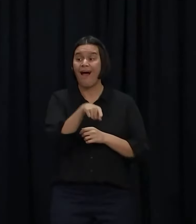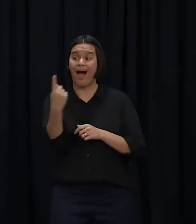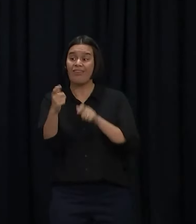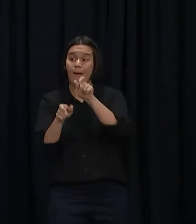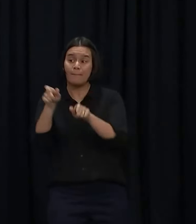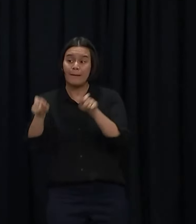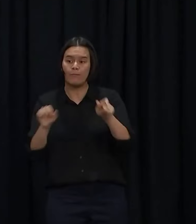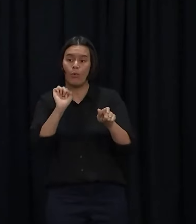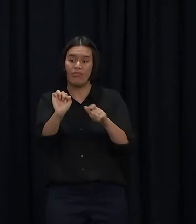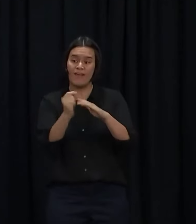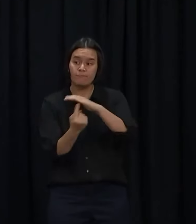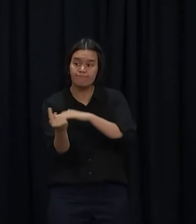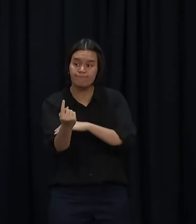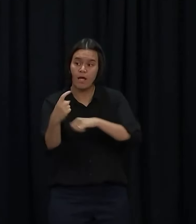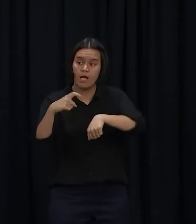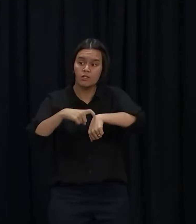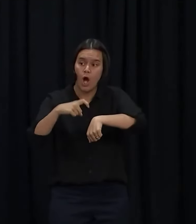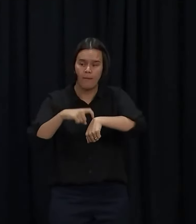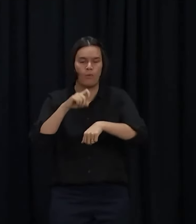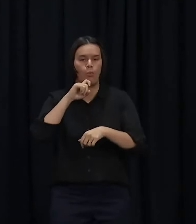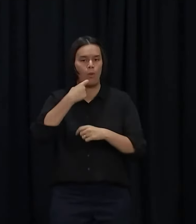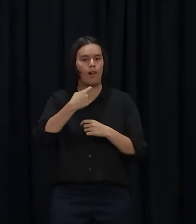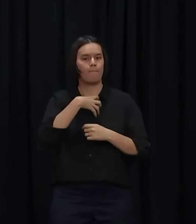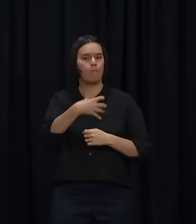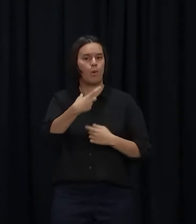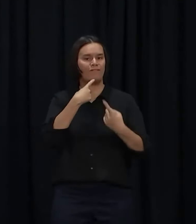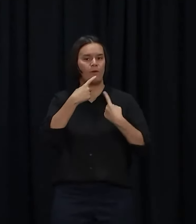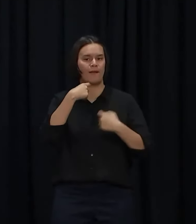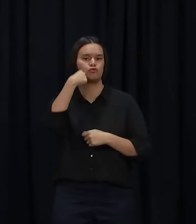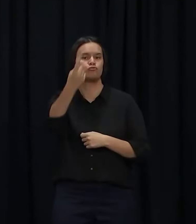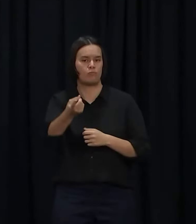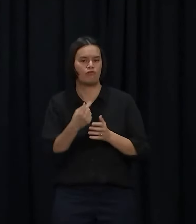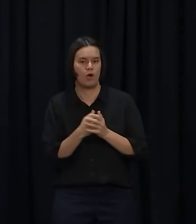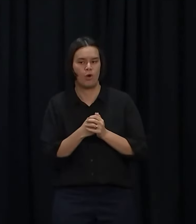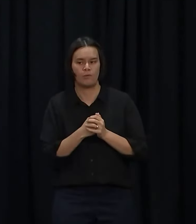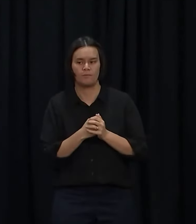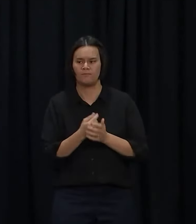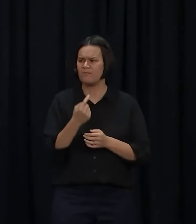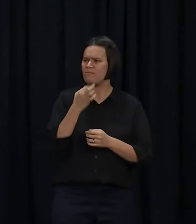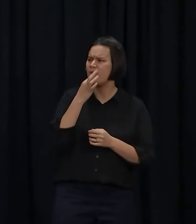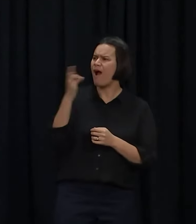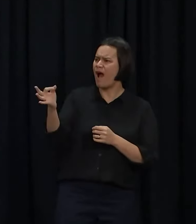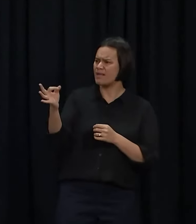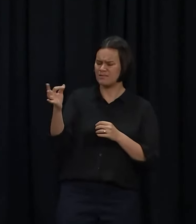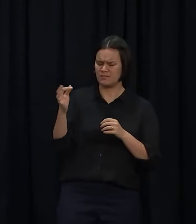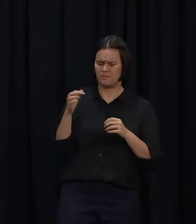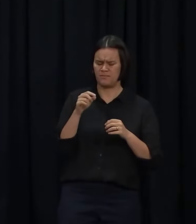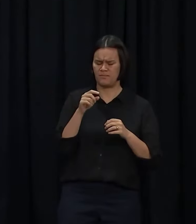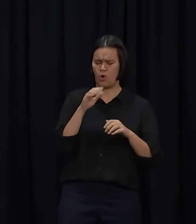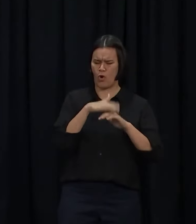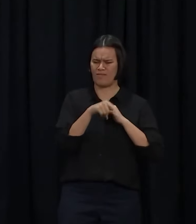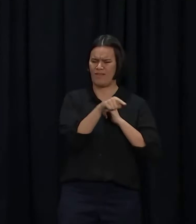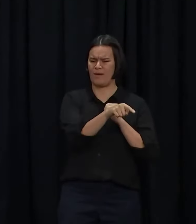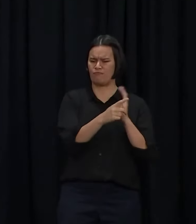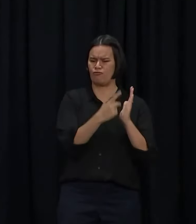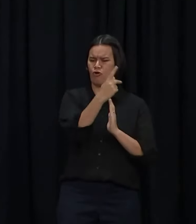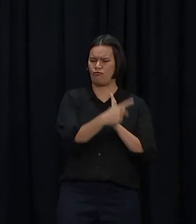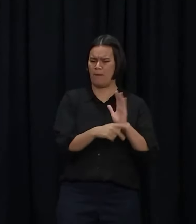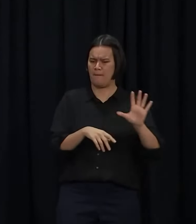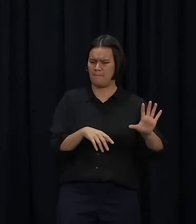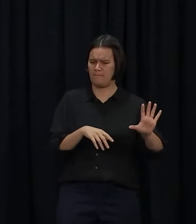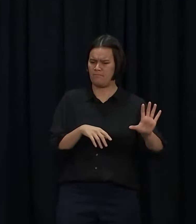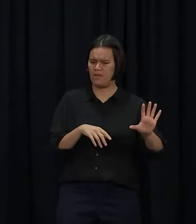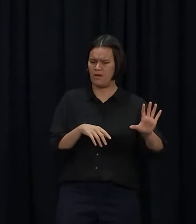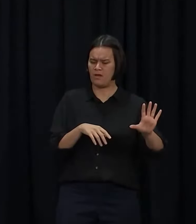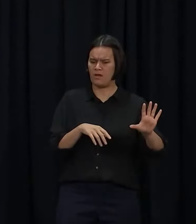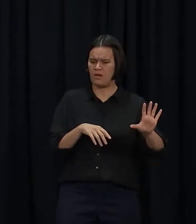quarantine and isolation periods. To clarify all that testing out of isolation, like, will you be able to use a RAT for that,